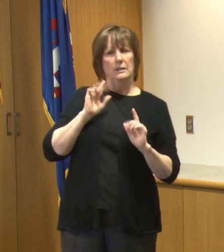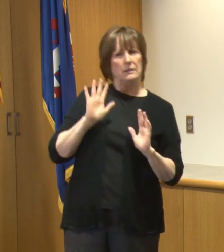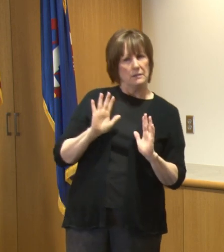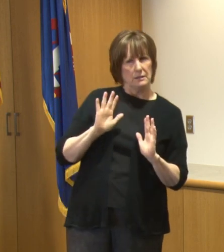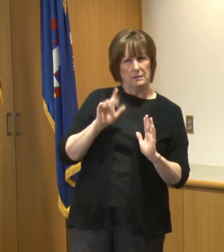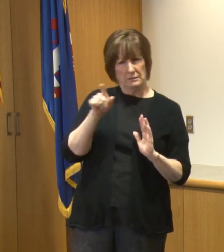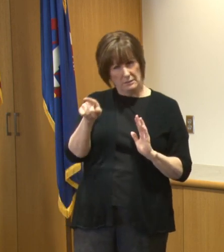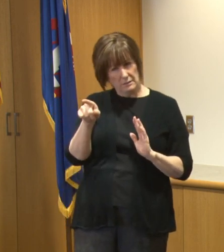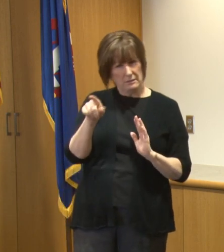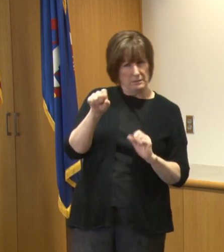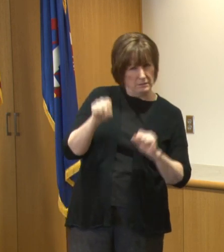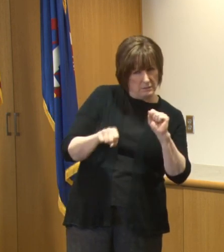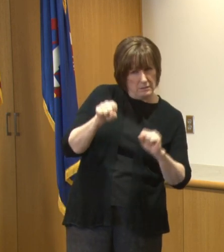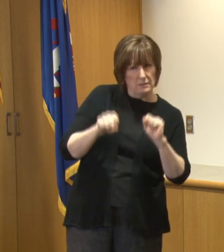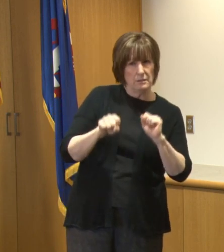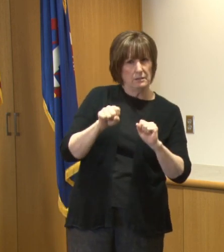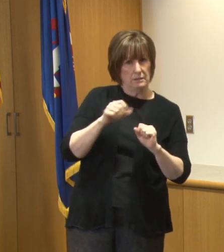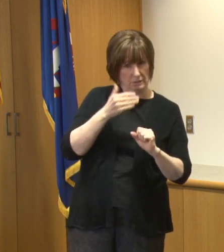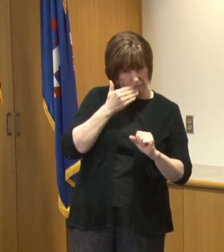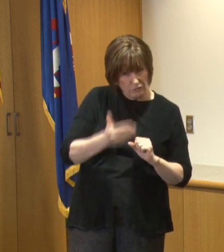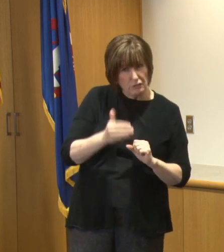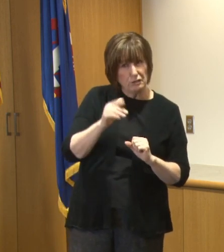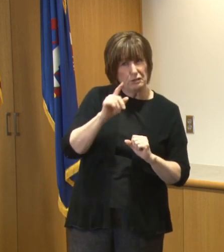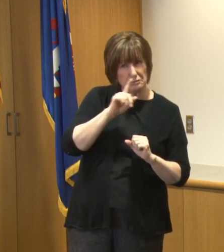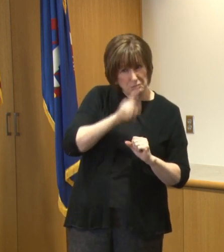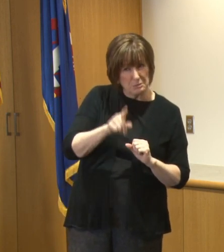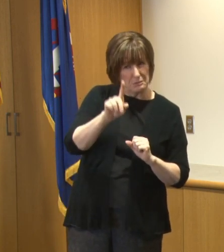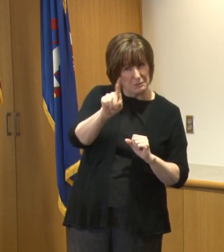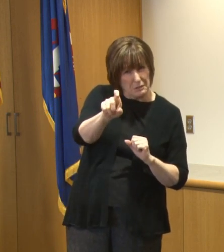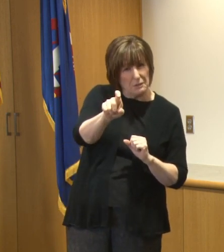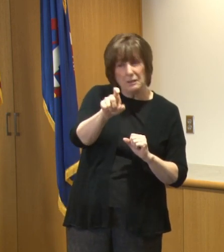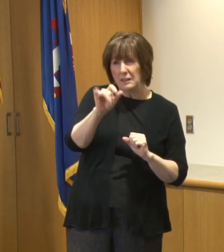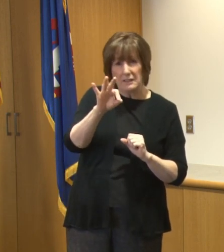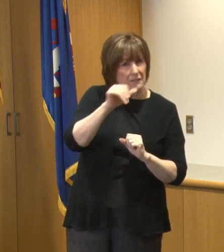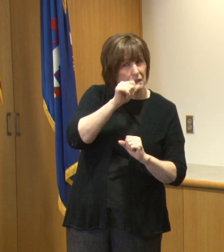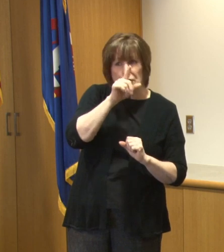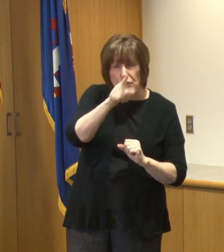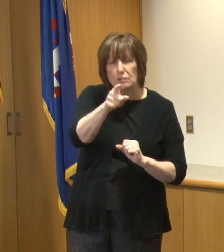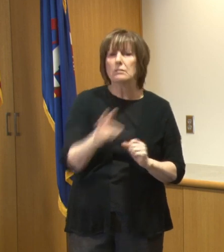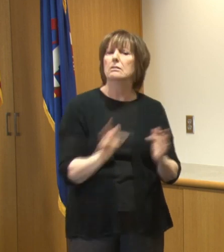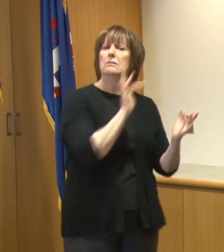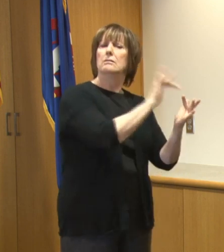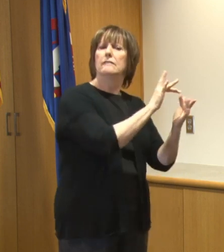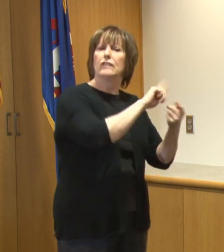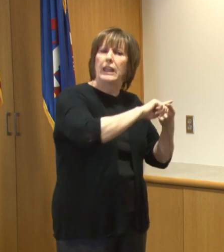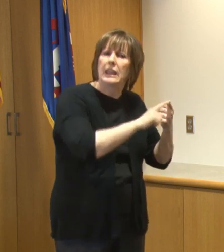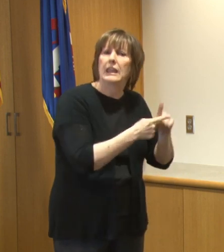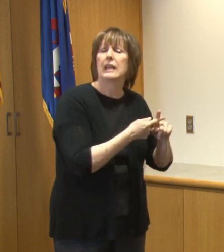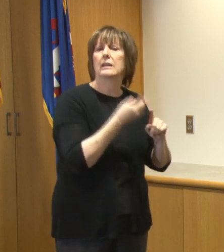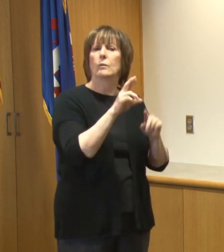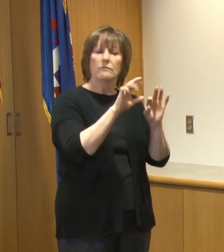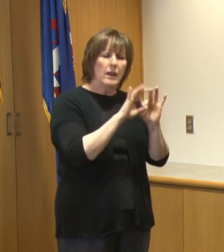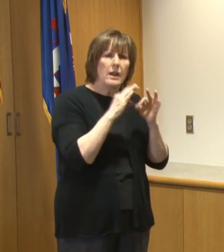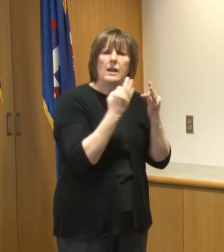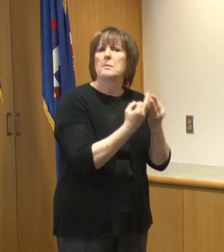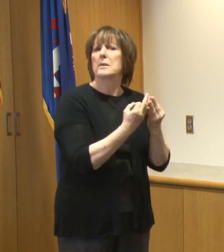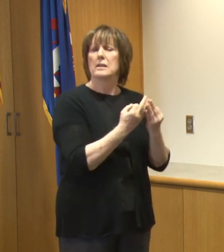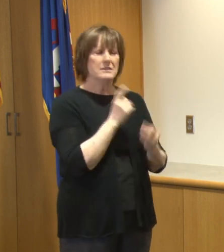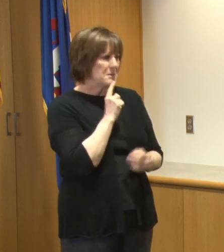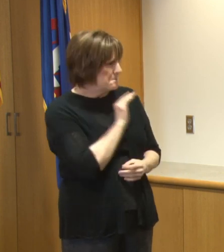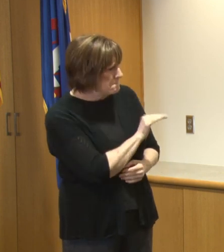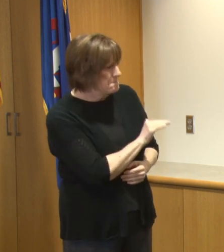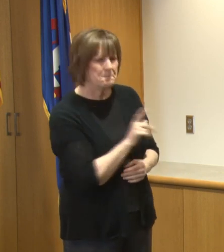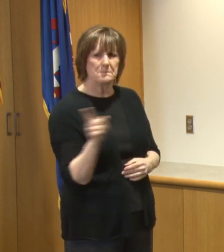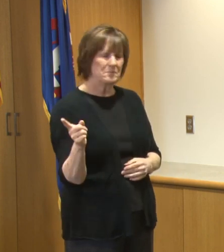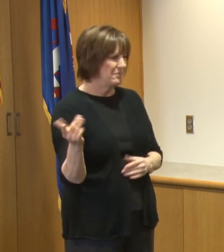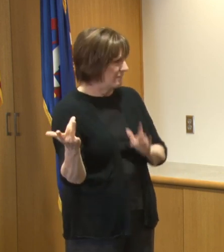true? And if we don't have the, maybe we reach out to our support systems, we reach out to a friend or a family member and say, this